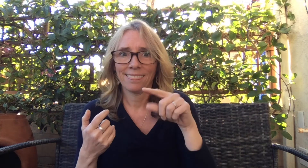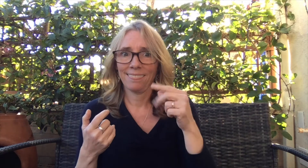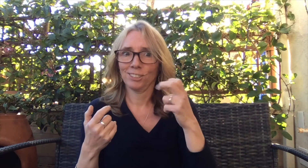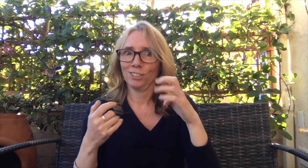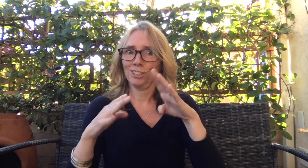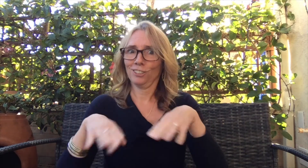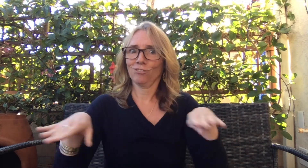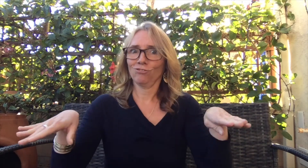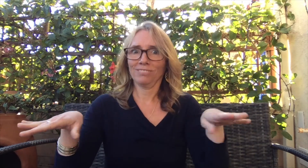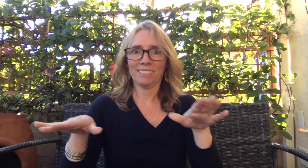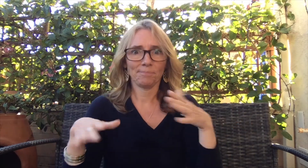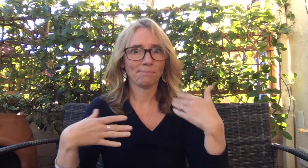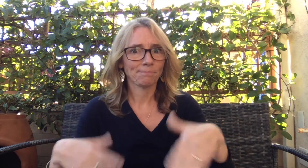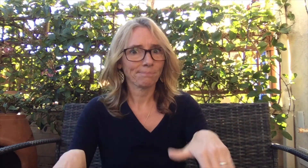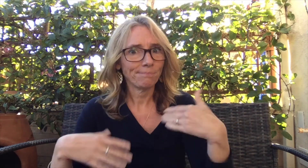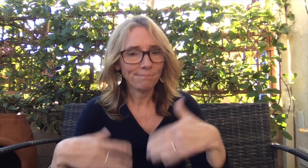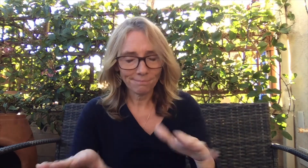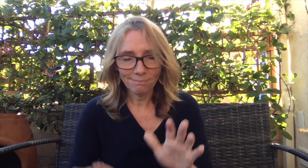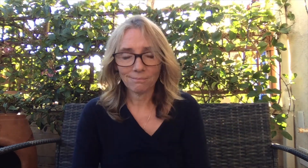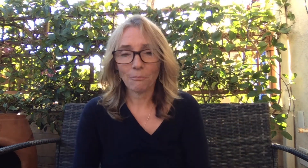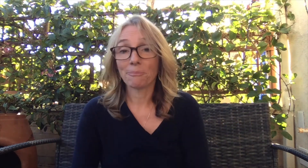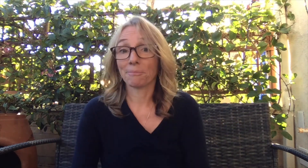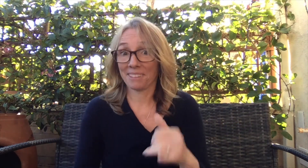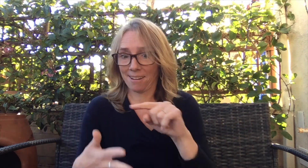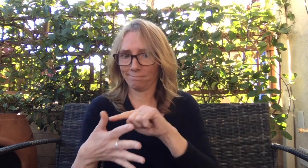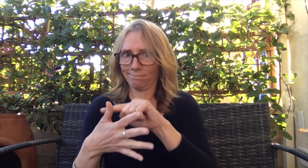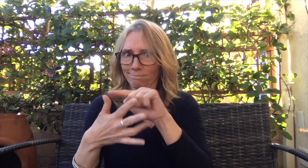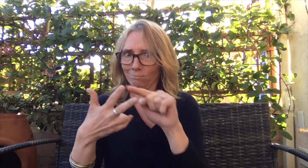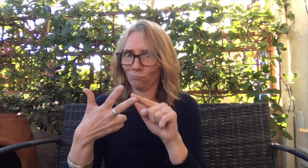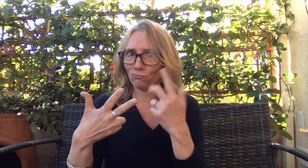it means so much to the children and their acquisition.